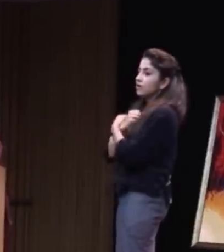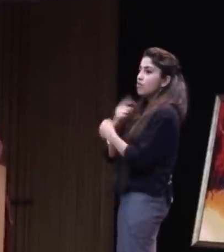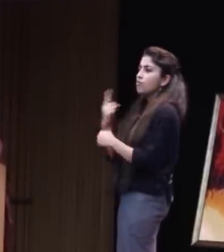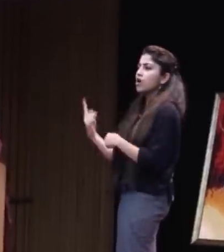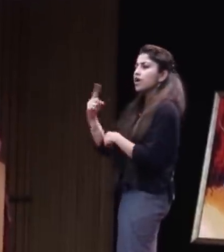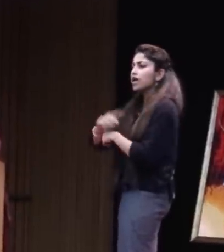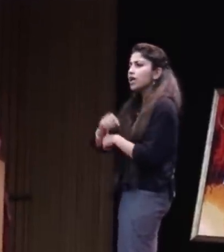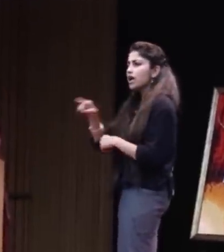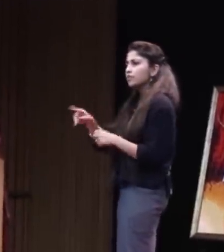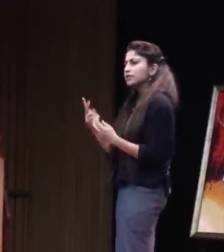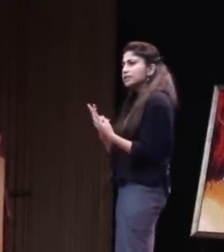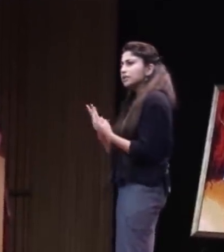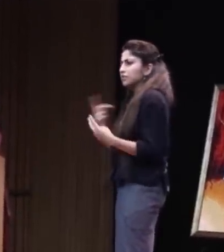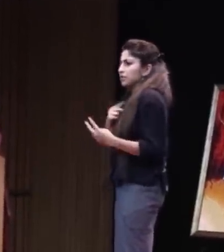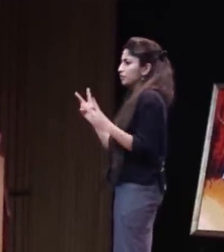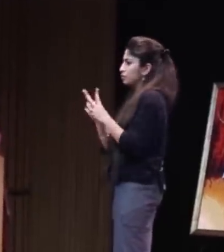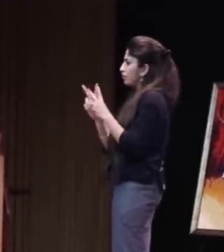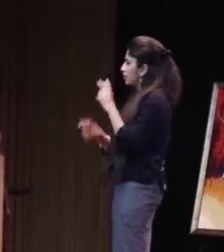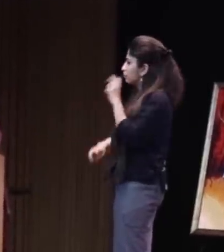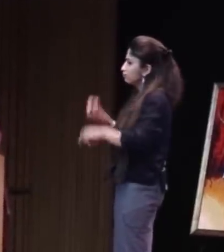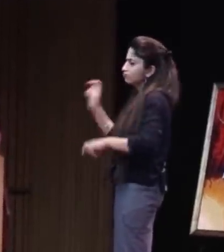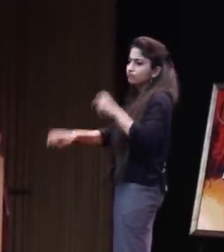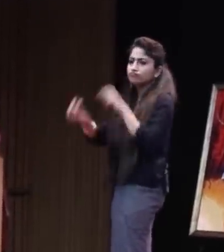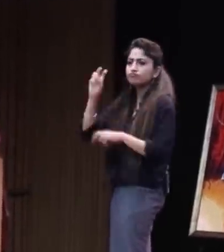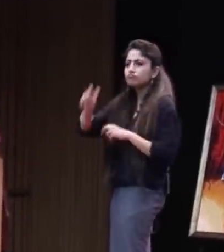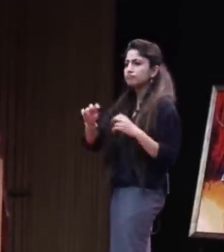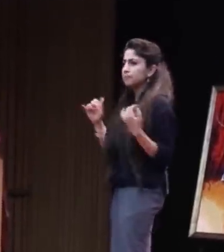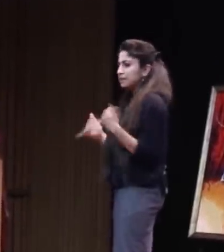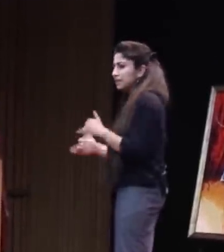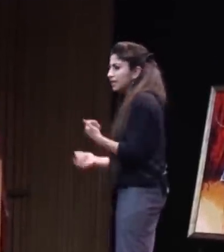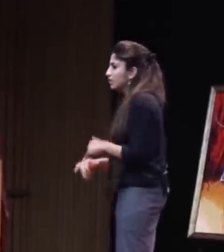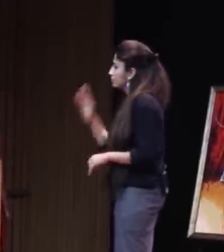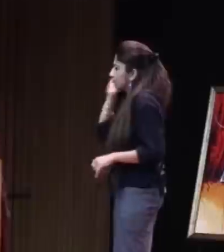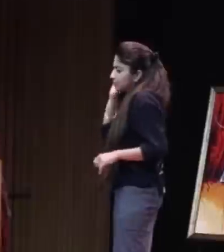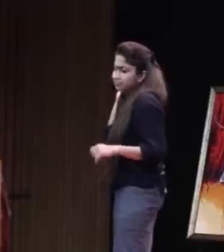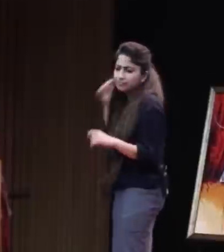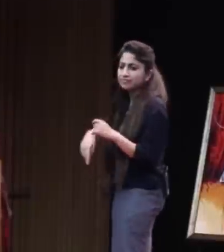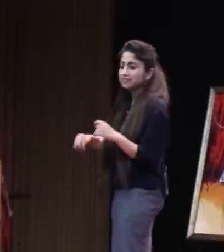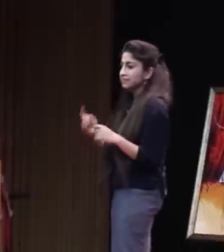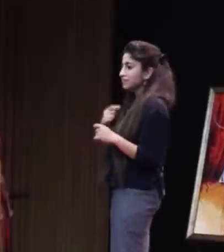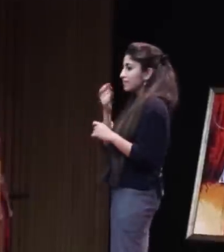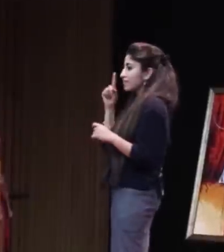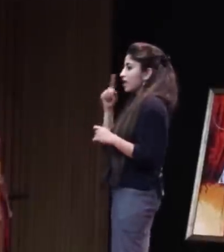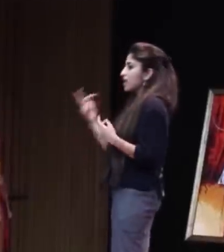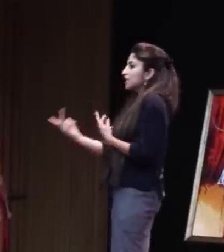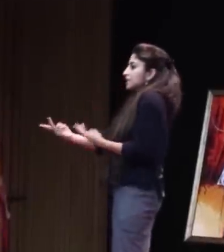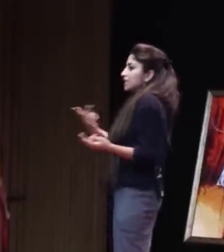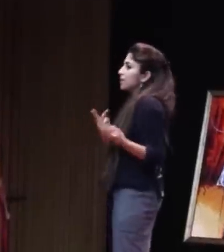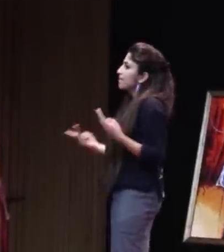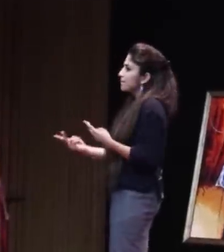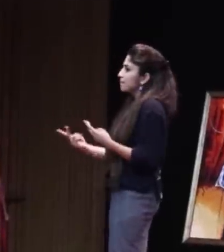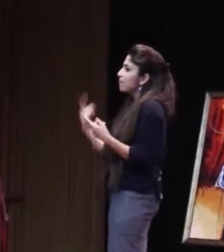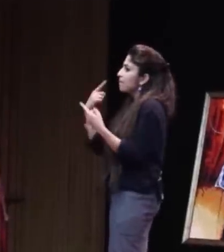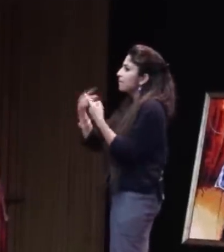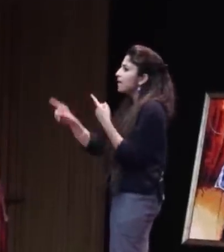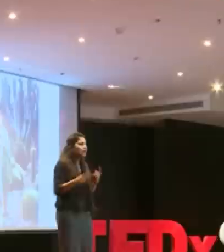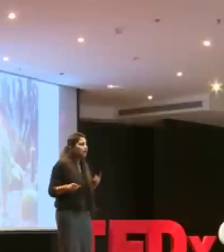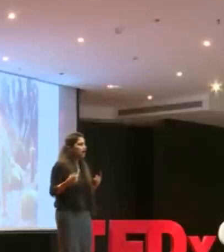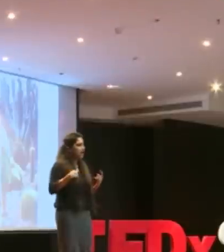the other hand, I was mischievous and non-caring, just same like as any other one. You can see